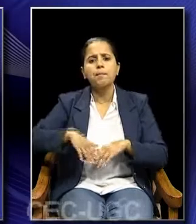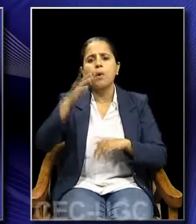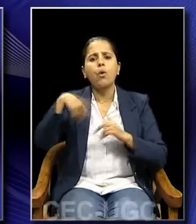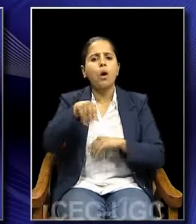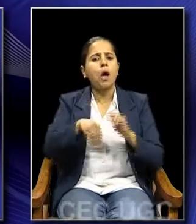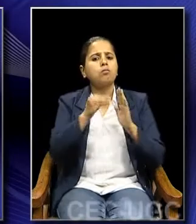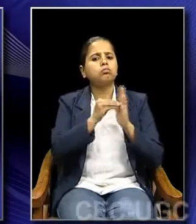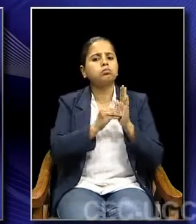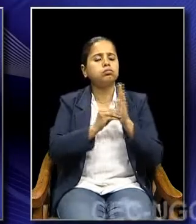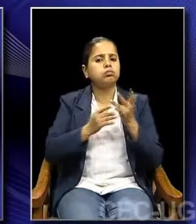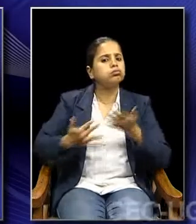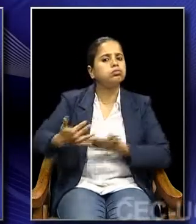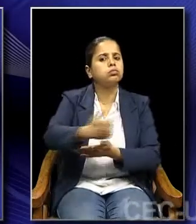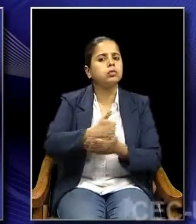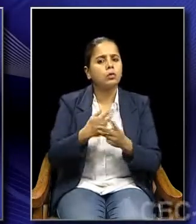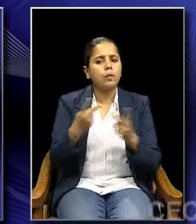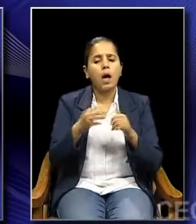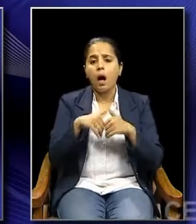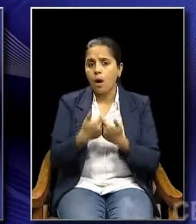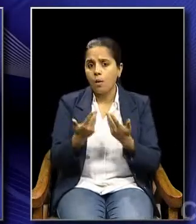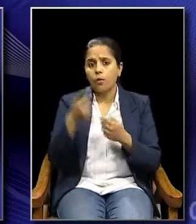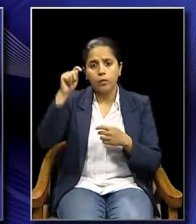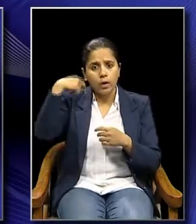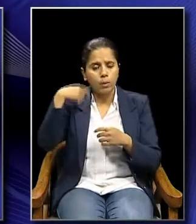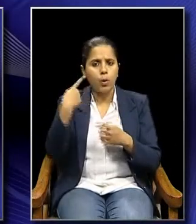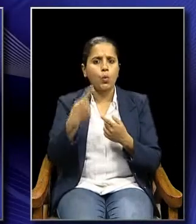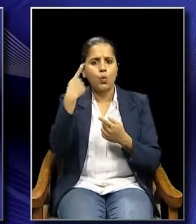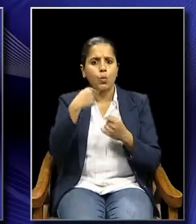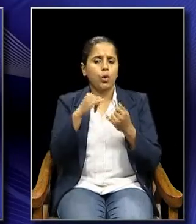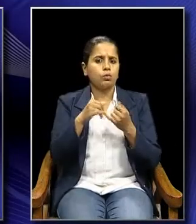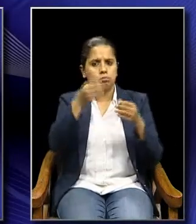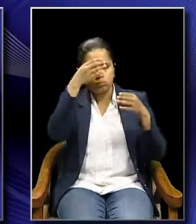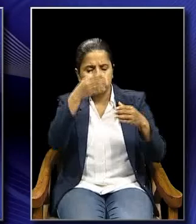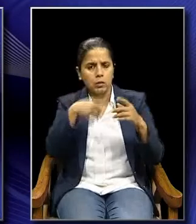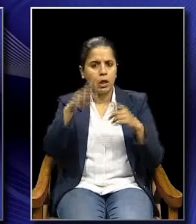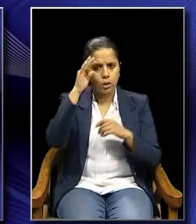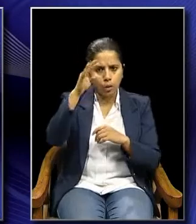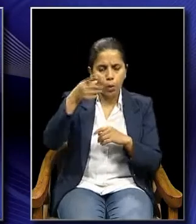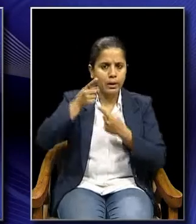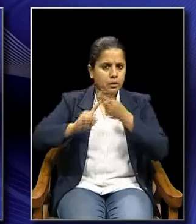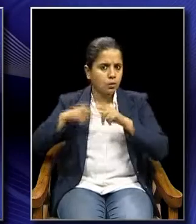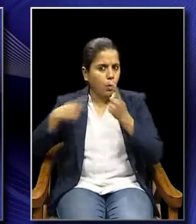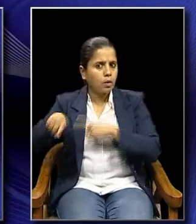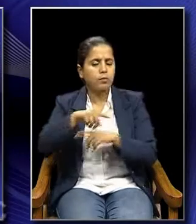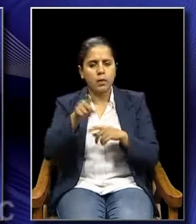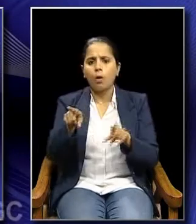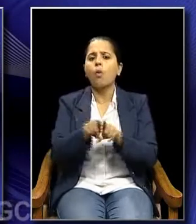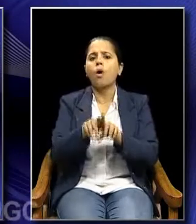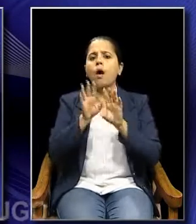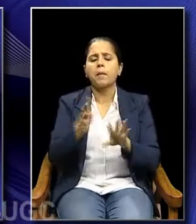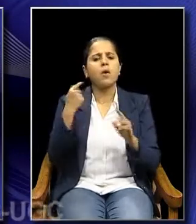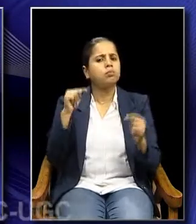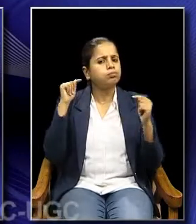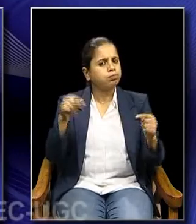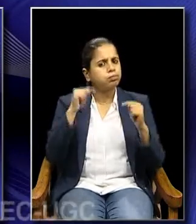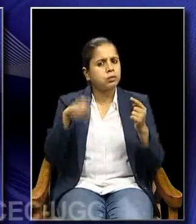documented source, and how film scholars and film theoreticians and historians, they also have argued in